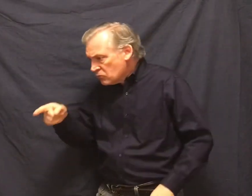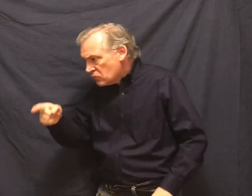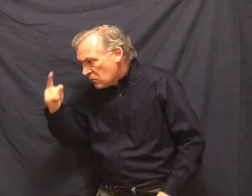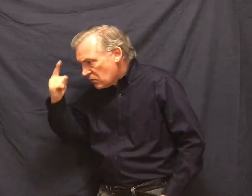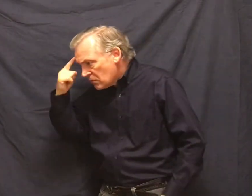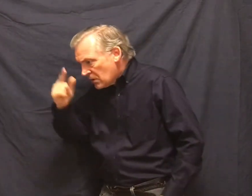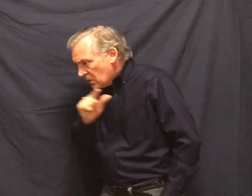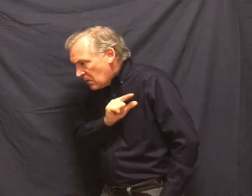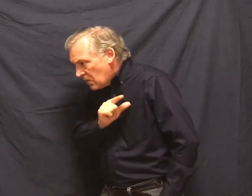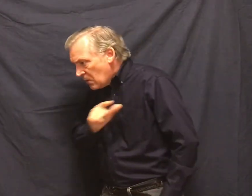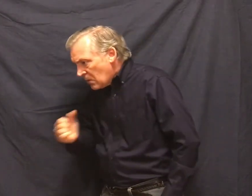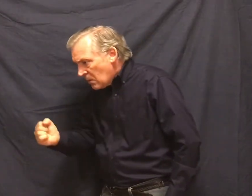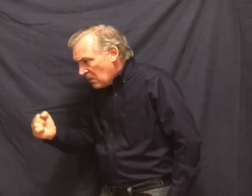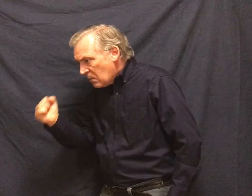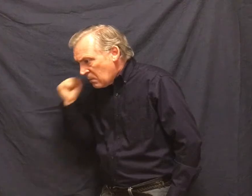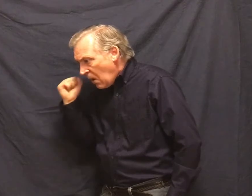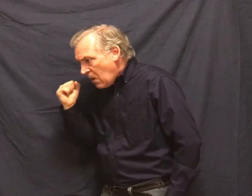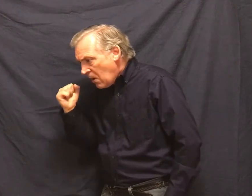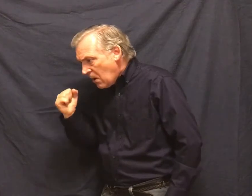Crook's face lighted with pleasure in his torture.